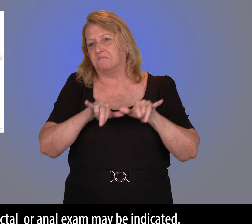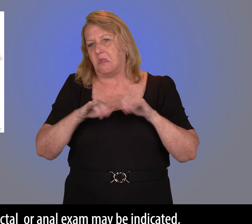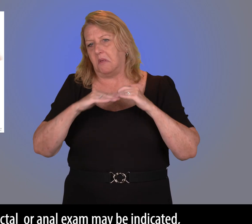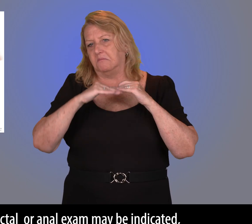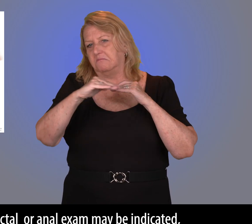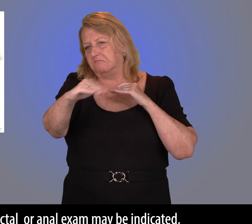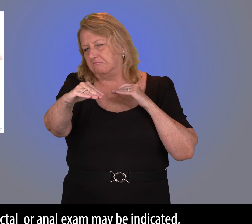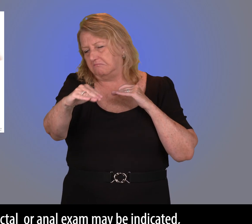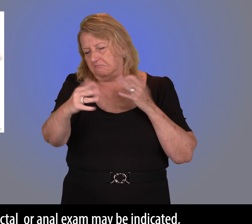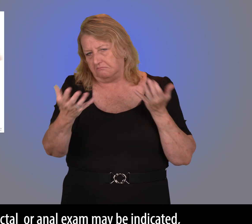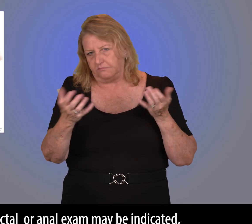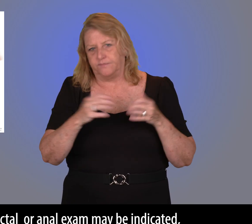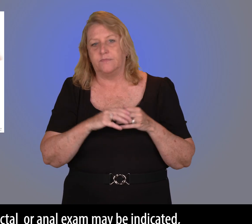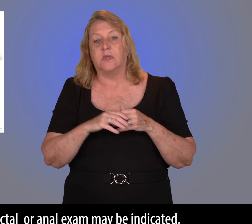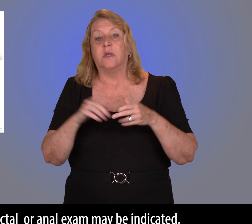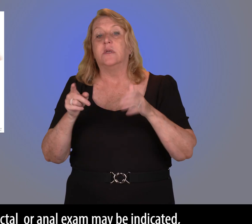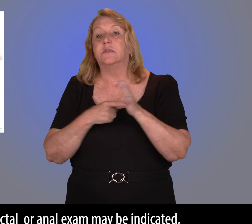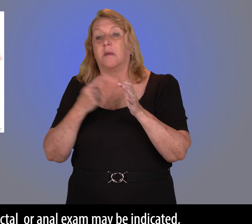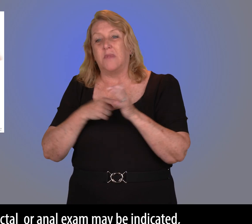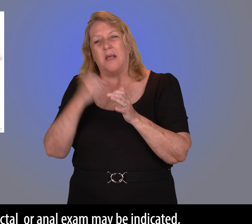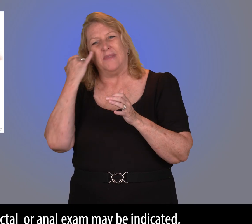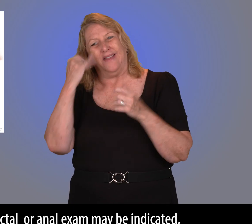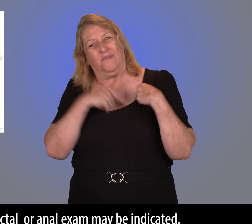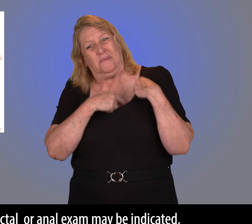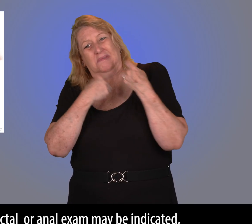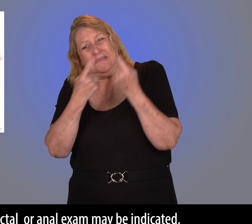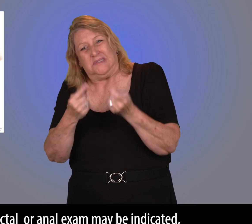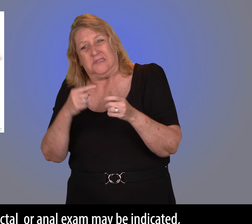Sometimes a rectal or anal exam may be indicated,